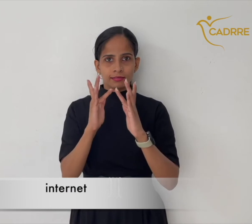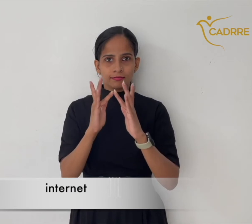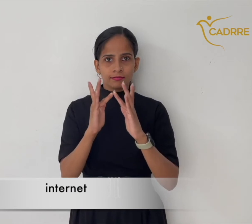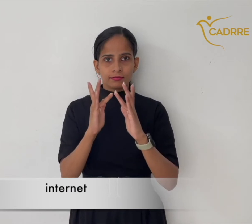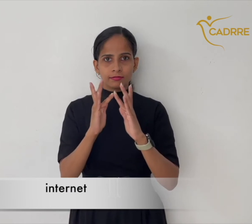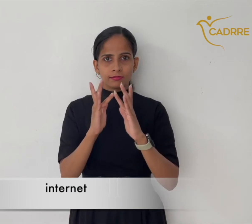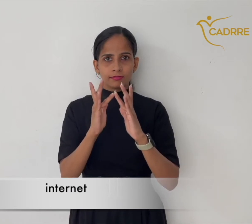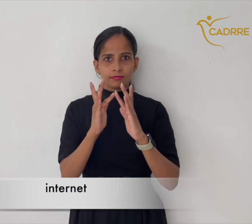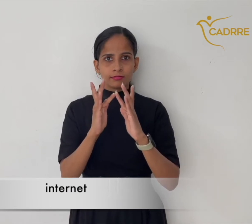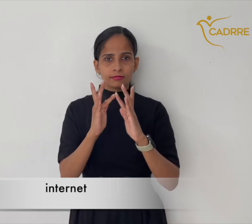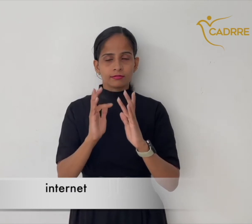internet